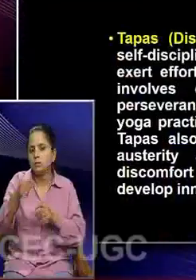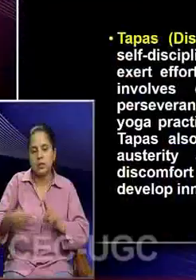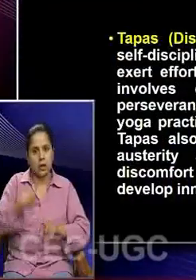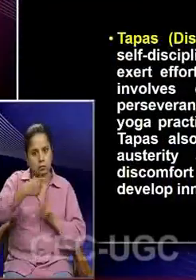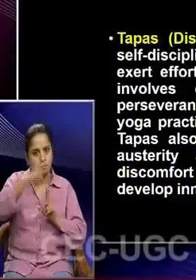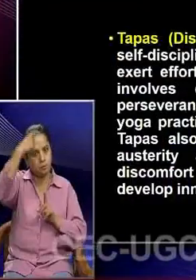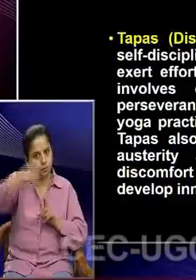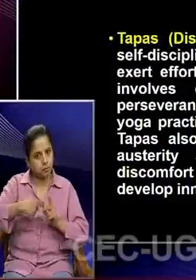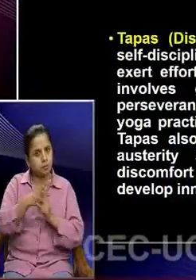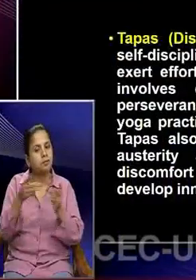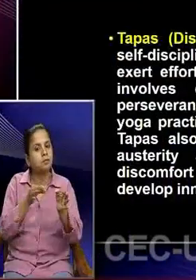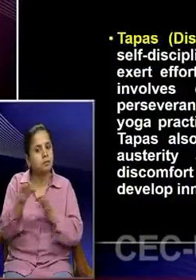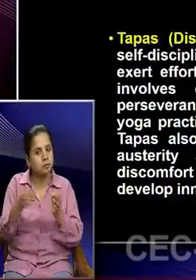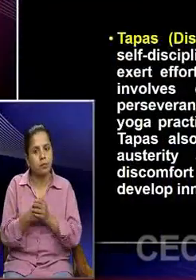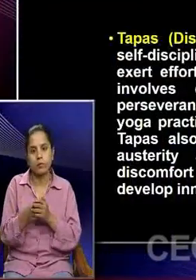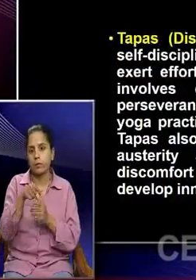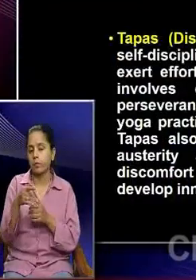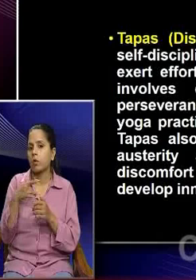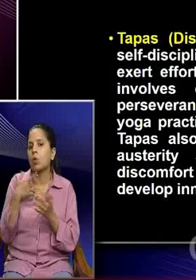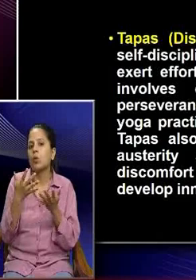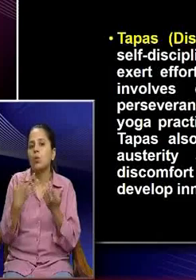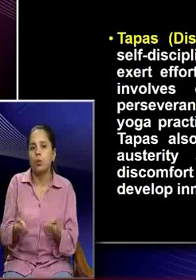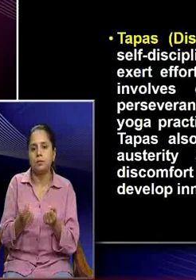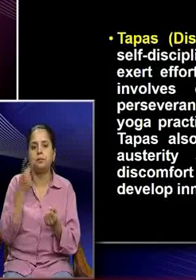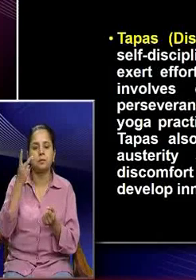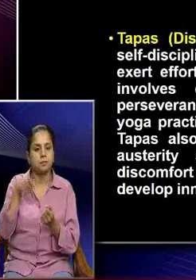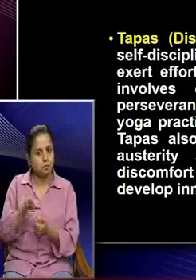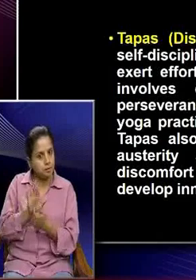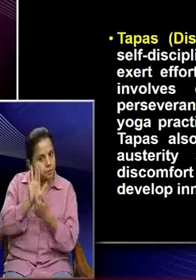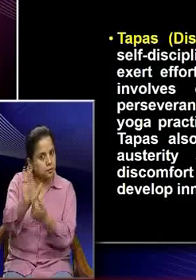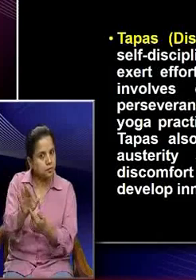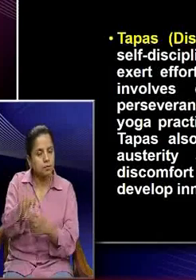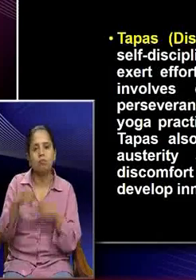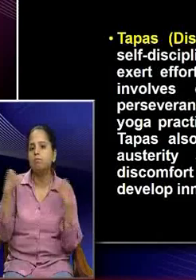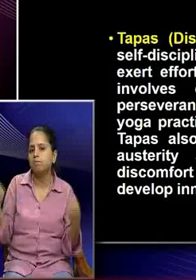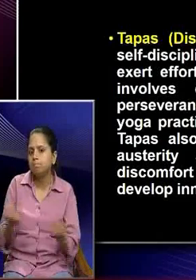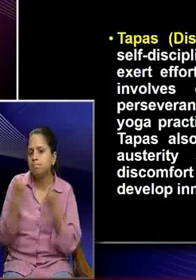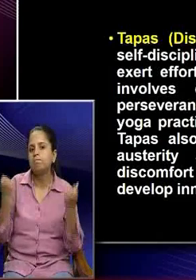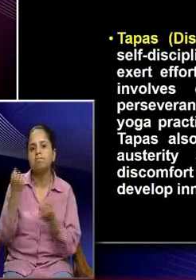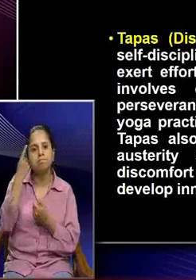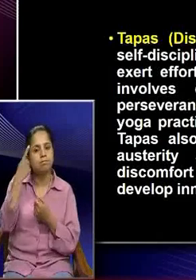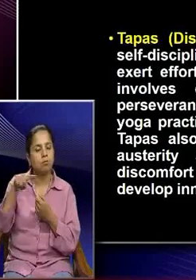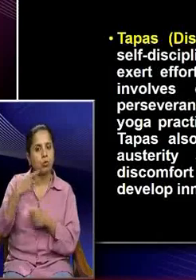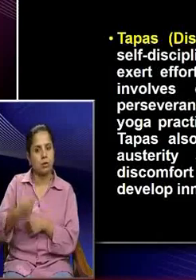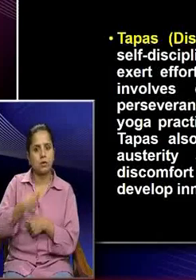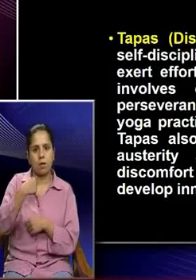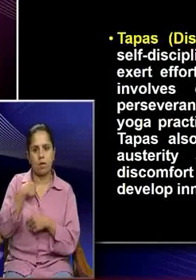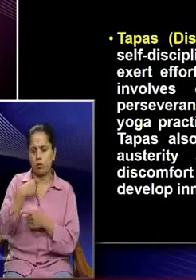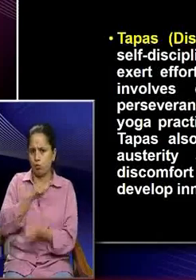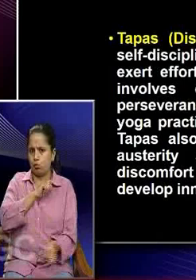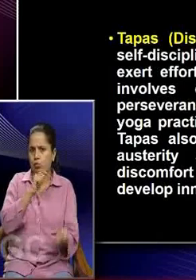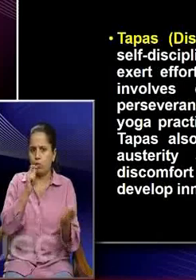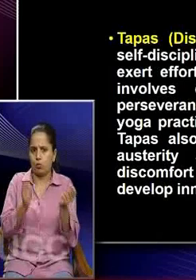self-discipline and the willingness to exert effort for self-transformation.